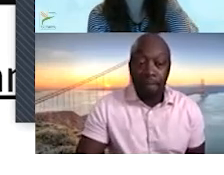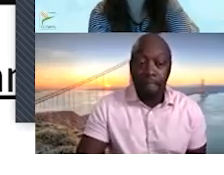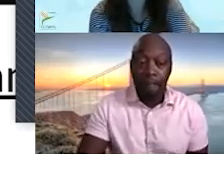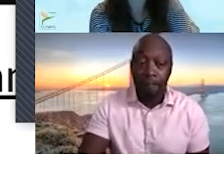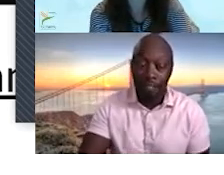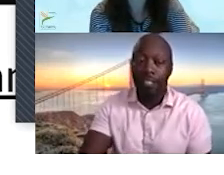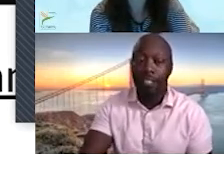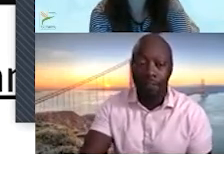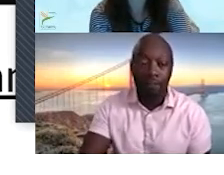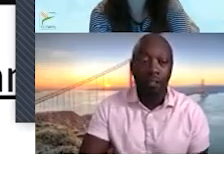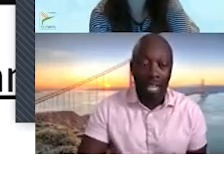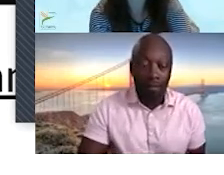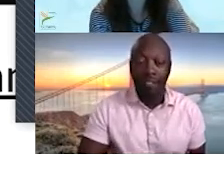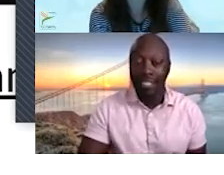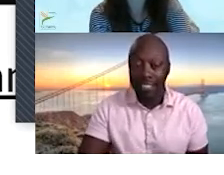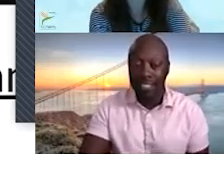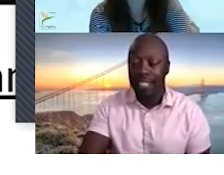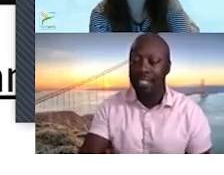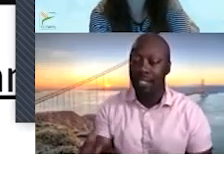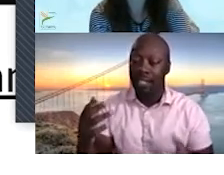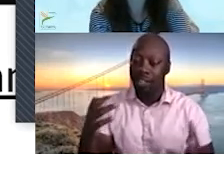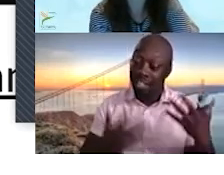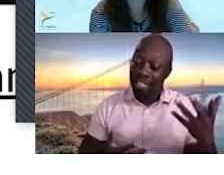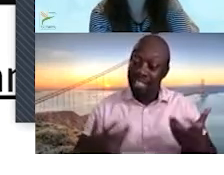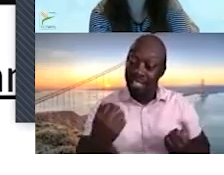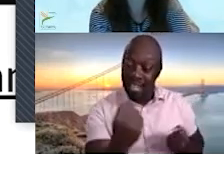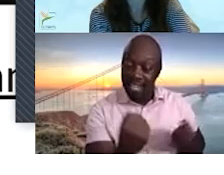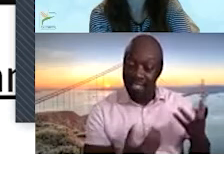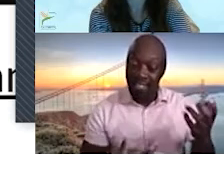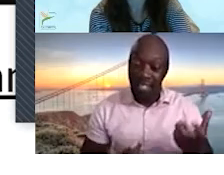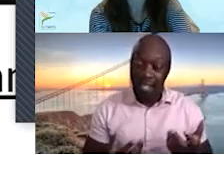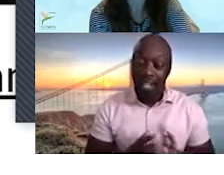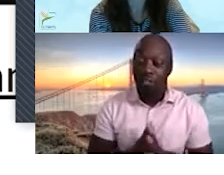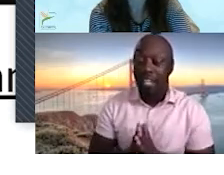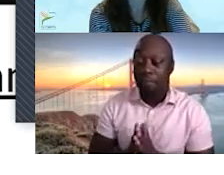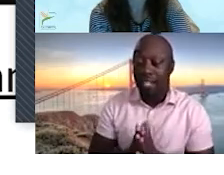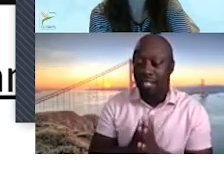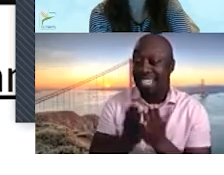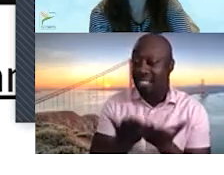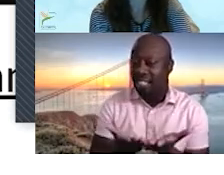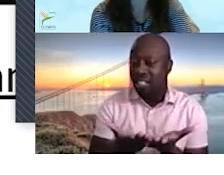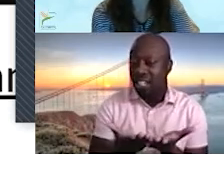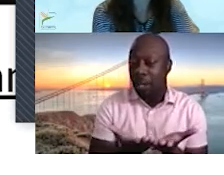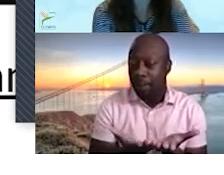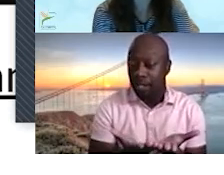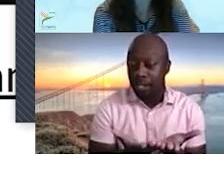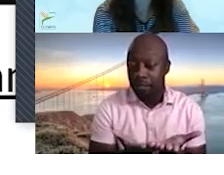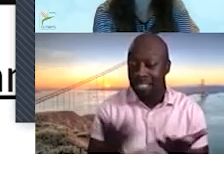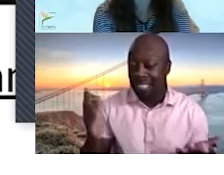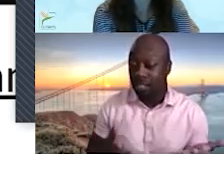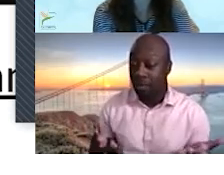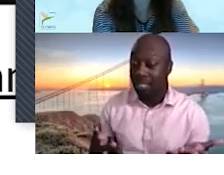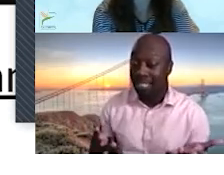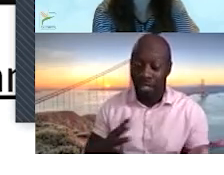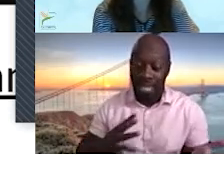handspeak.com/kid/ASL, good vocabulary list and 3D signs. I don't recommend looking at a dictionary book because